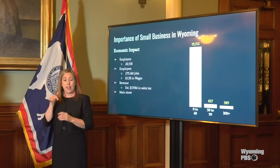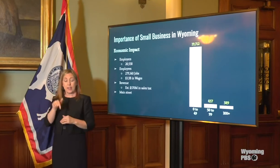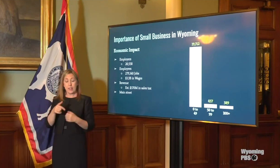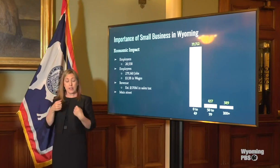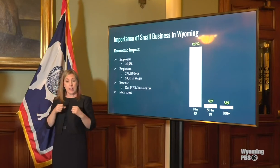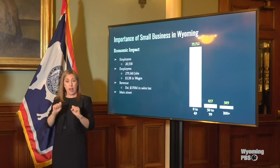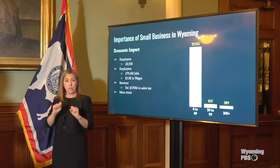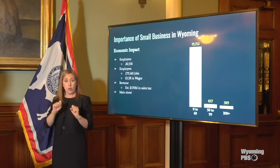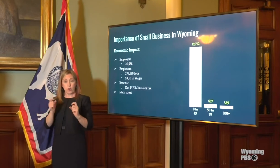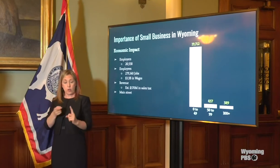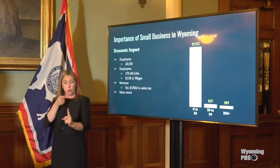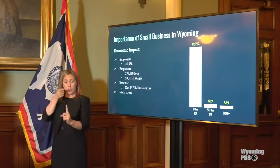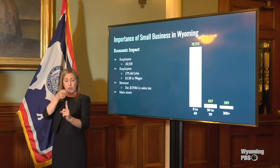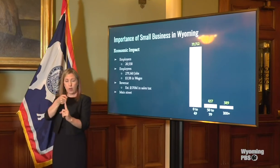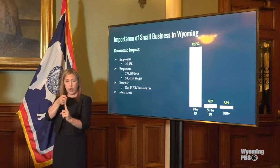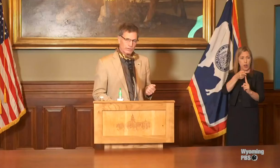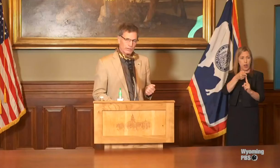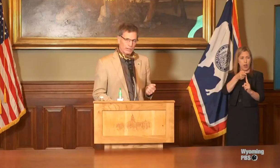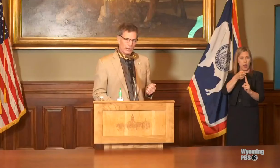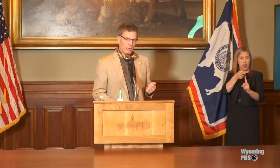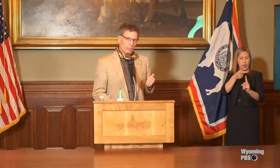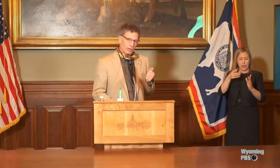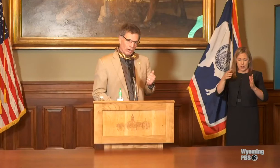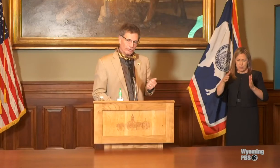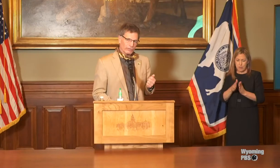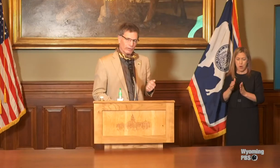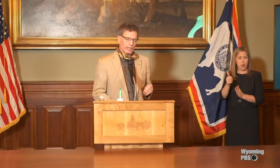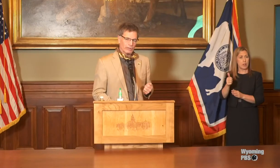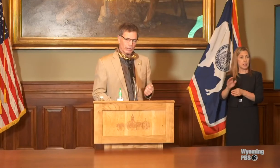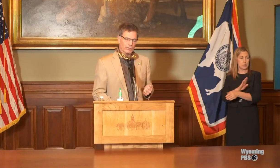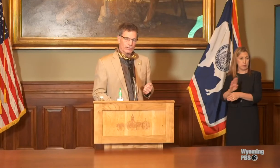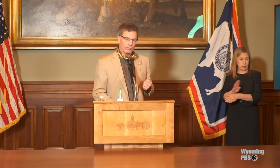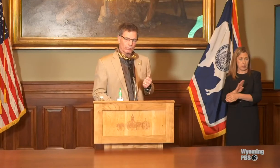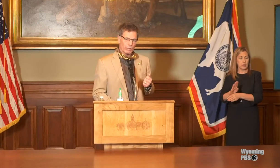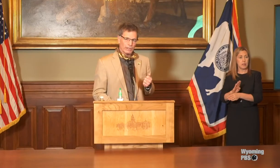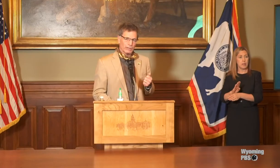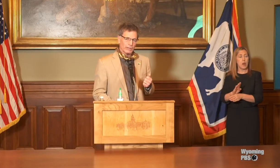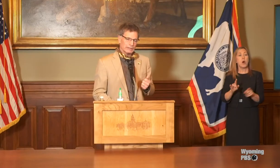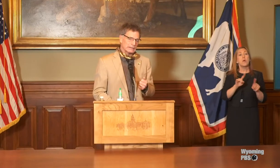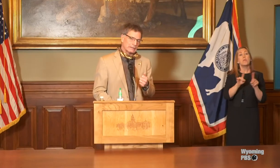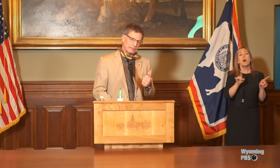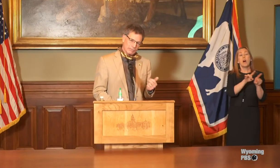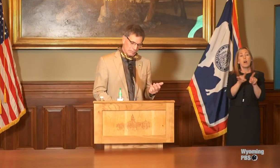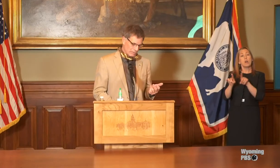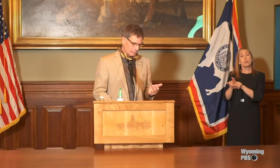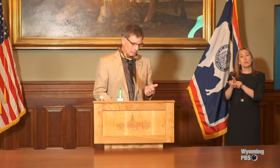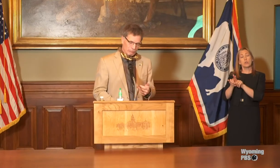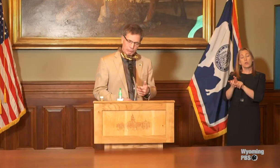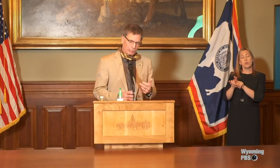be targeted at our smallest employers, but also at those who've been